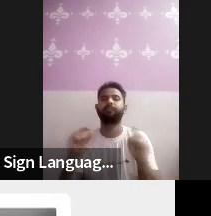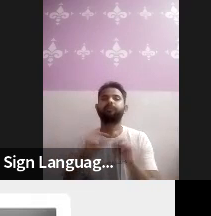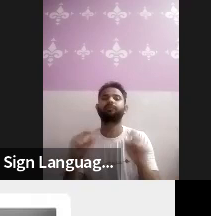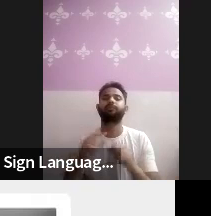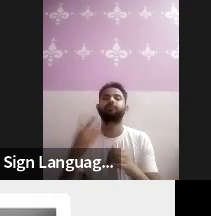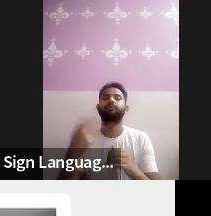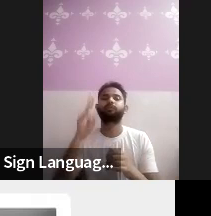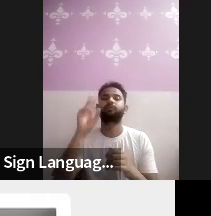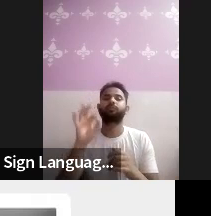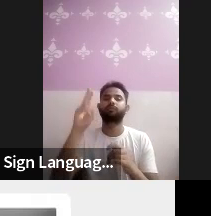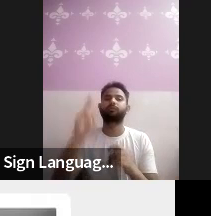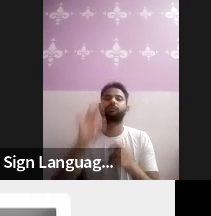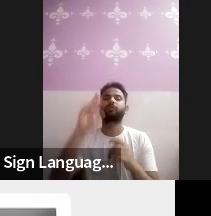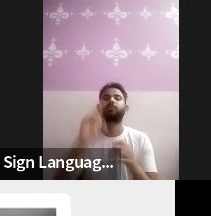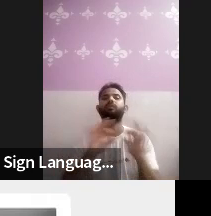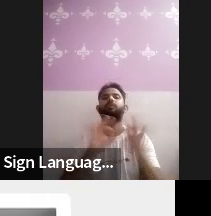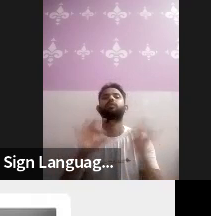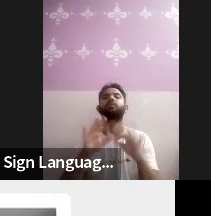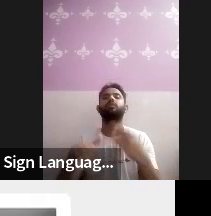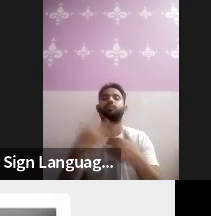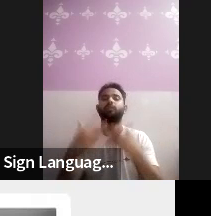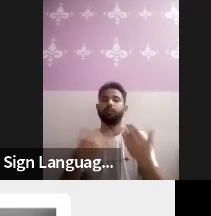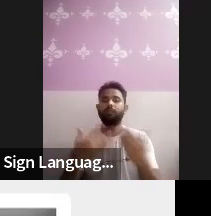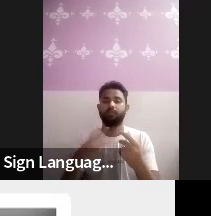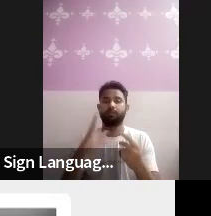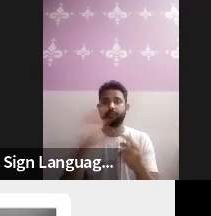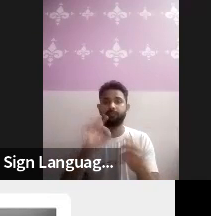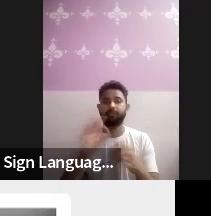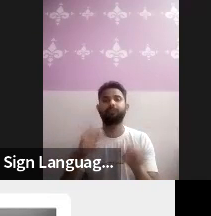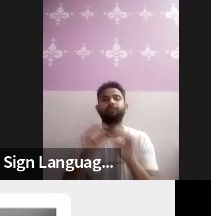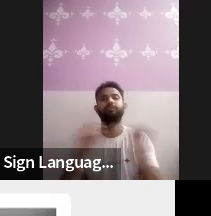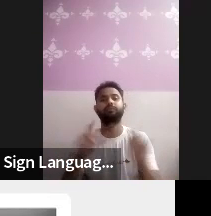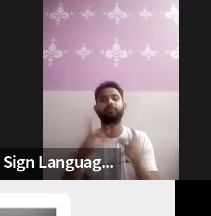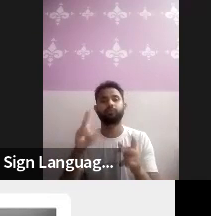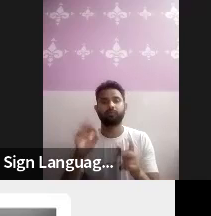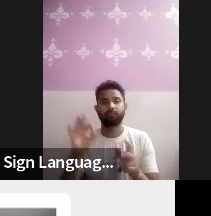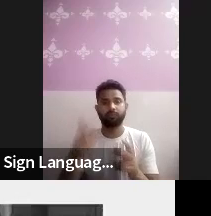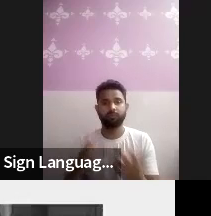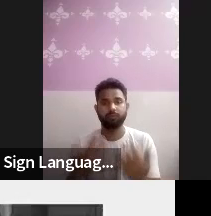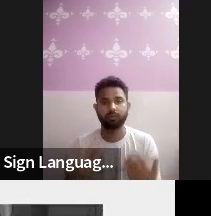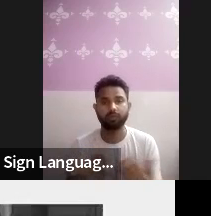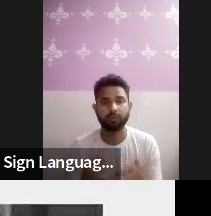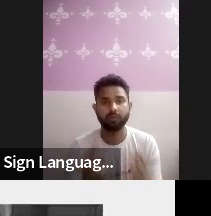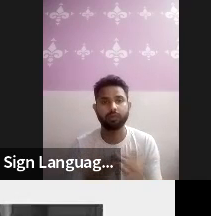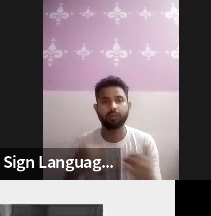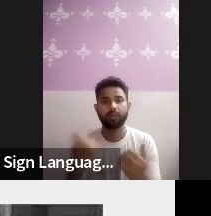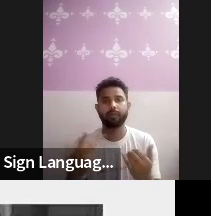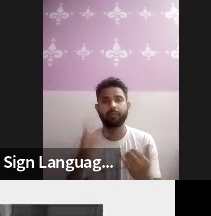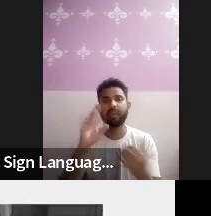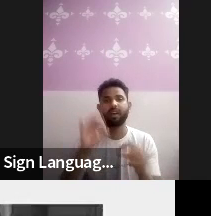have to give their opinion. But a photo just is very, very helpful. This is another